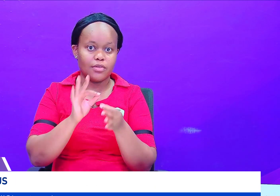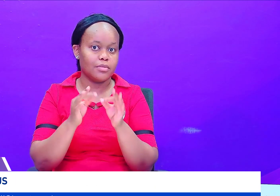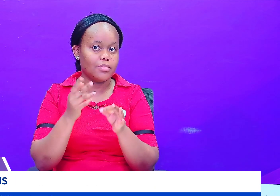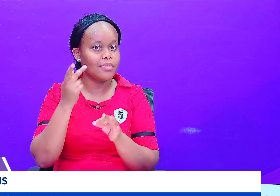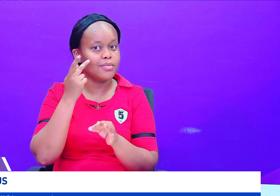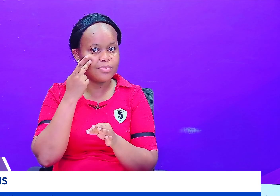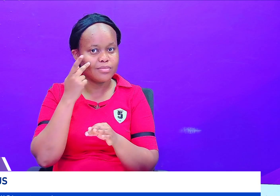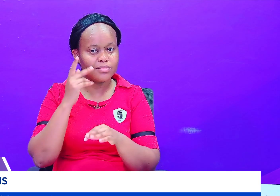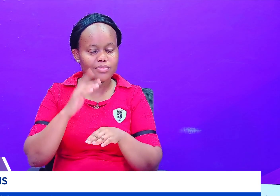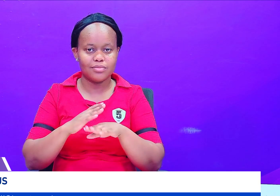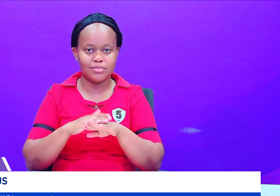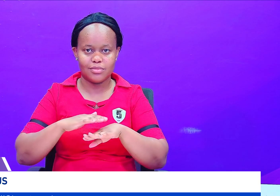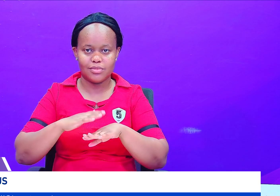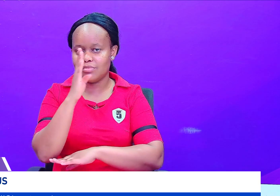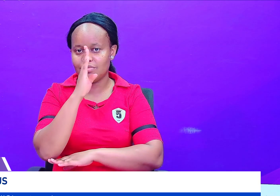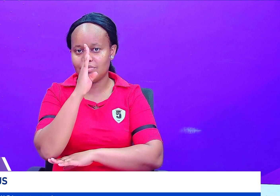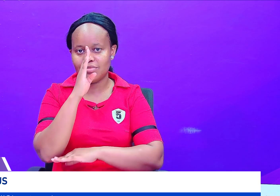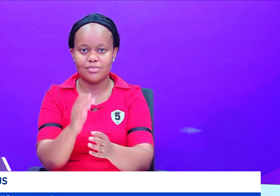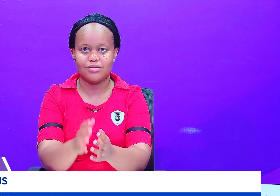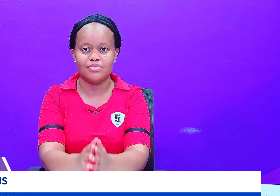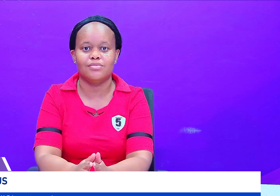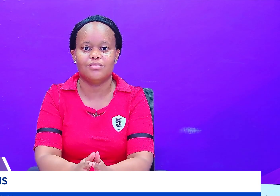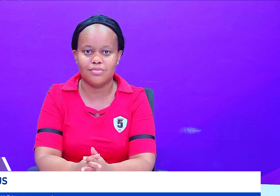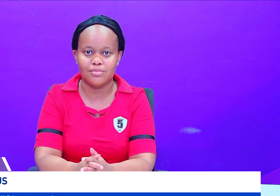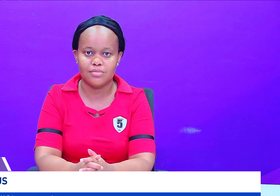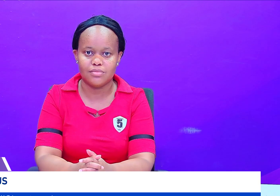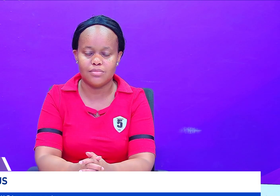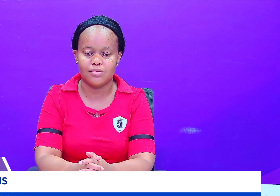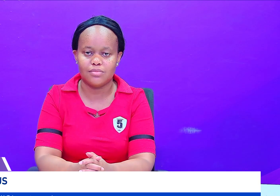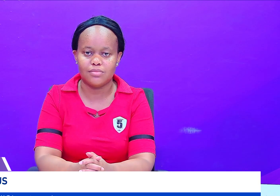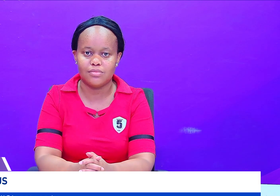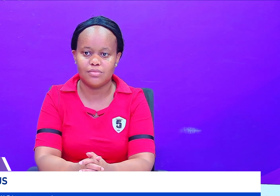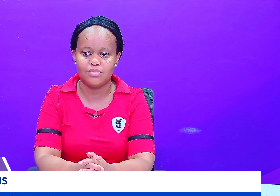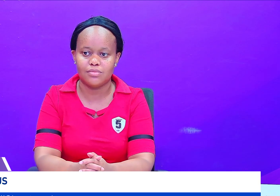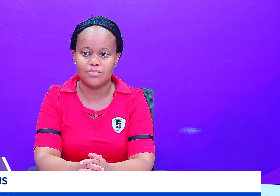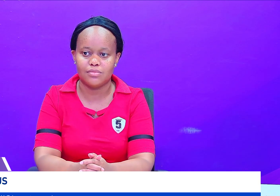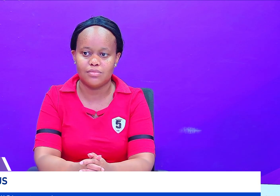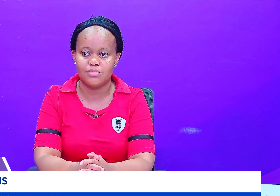host, Edna Kaindi, and my sign language interpreter voicing, Esther Kendi. Enjoy your afternoon.